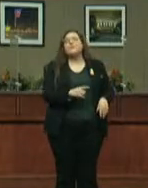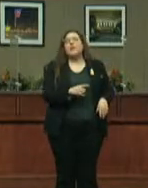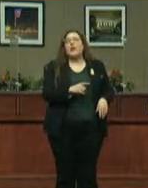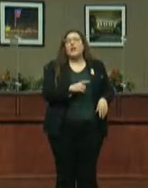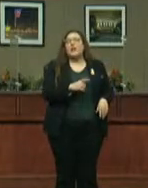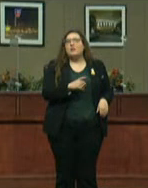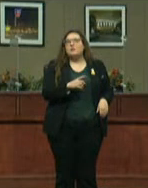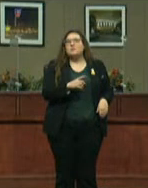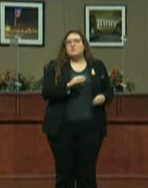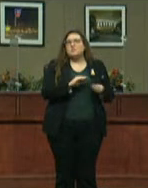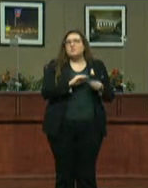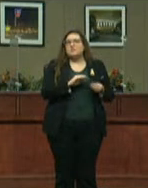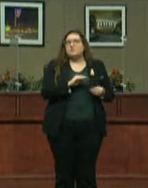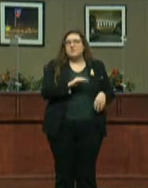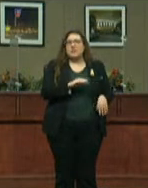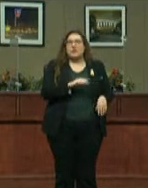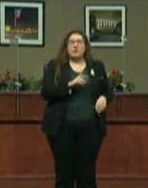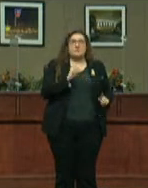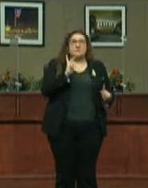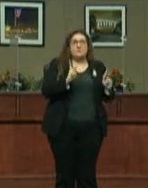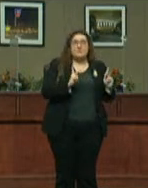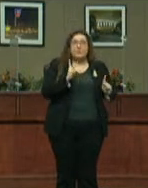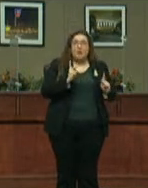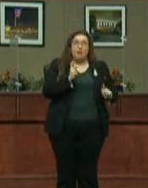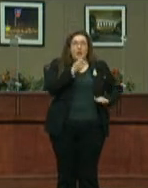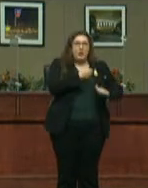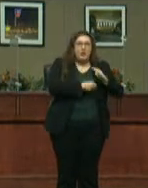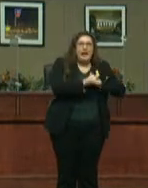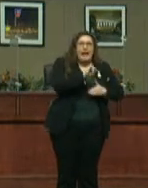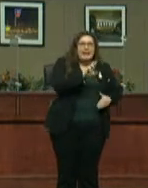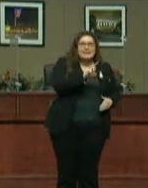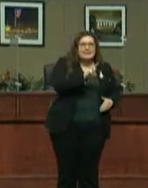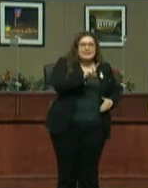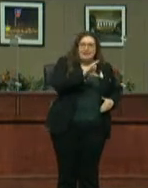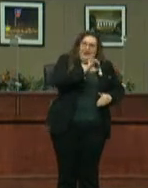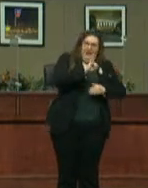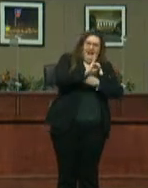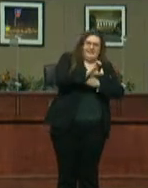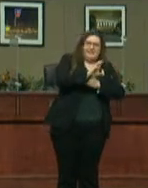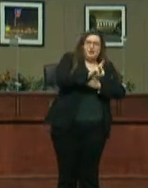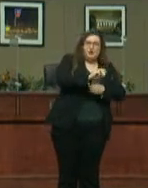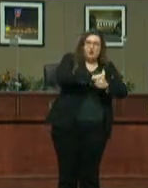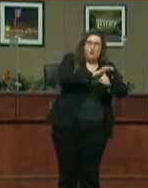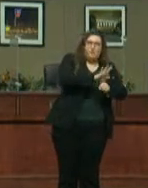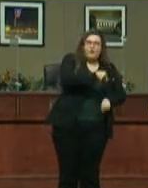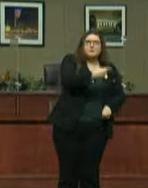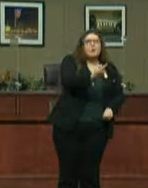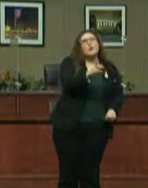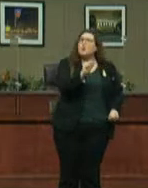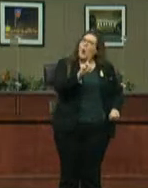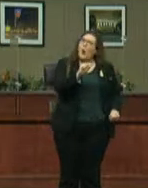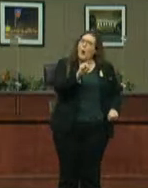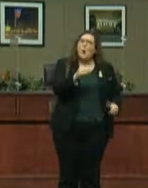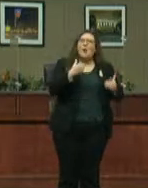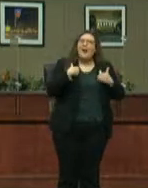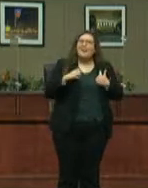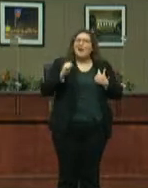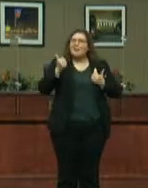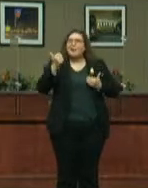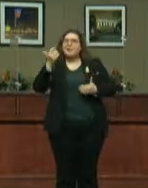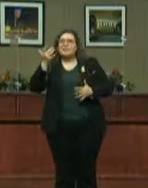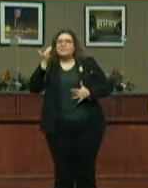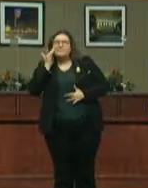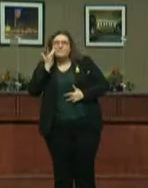people are not in ICU only for COVID-19, but This is a comparison between COVID-19